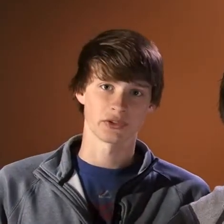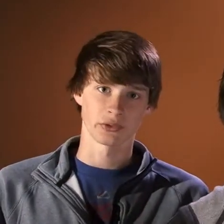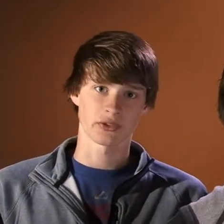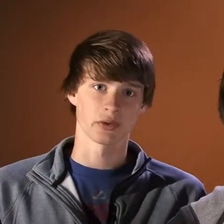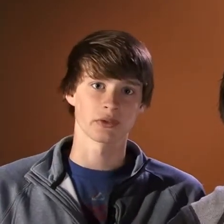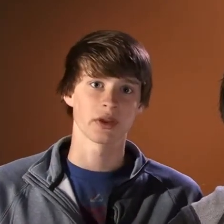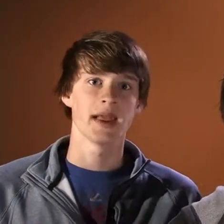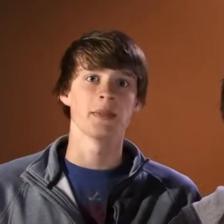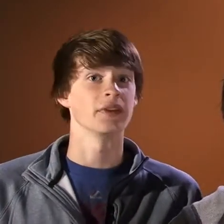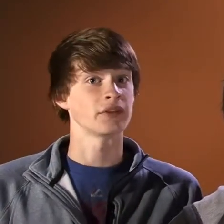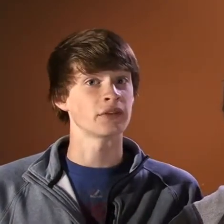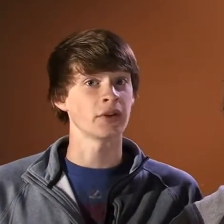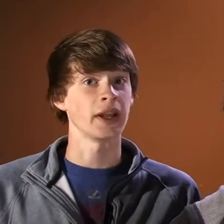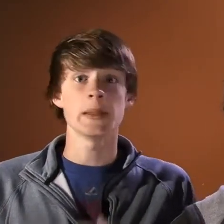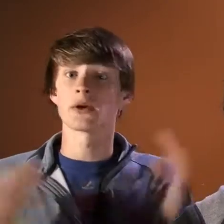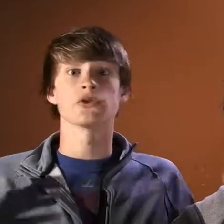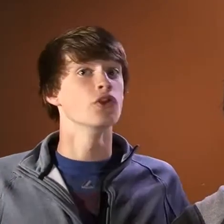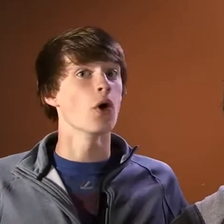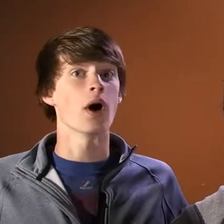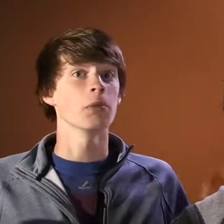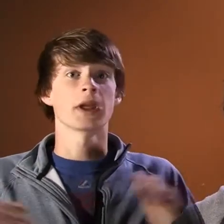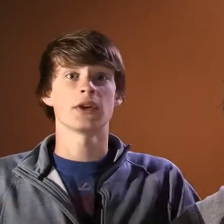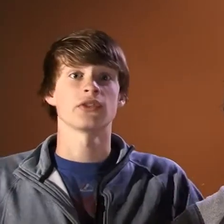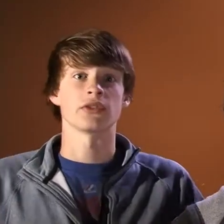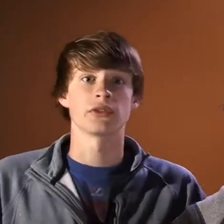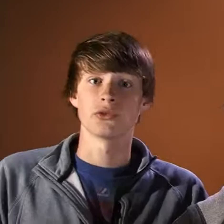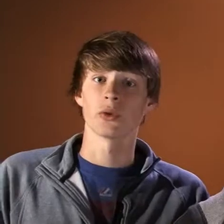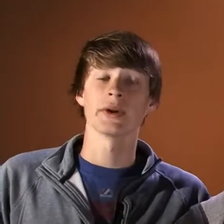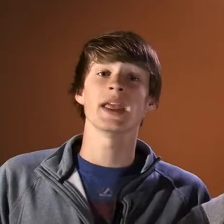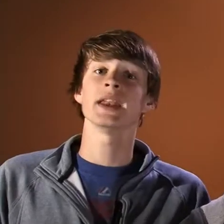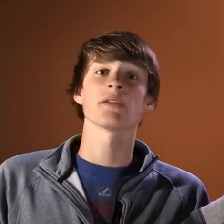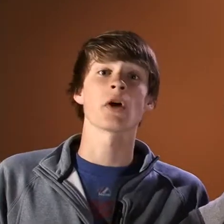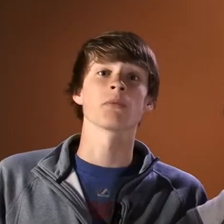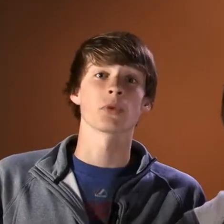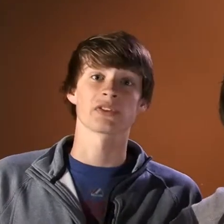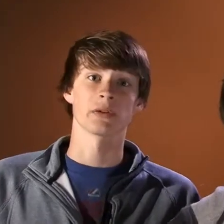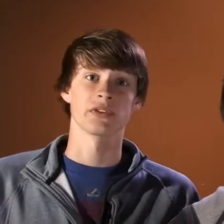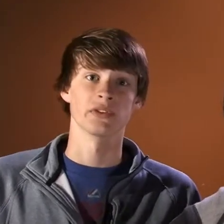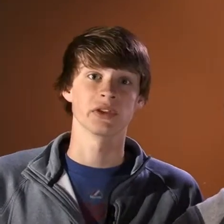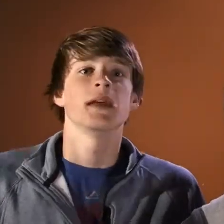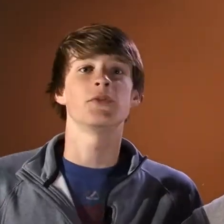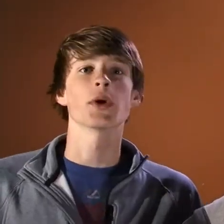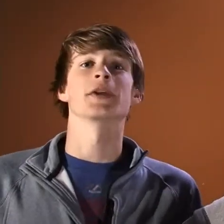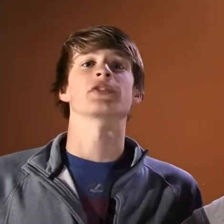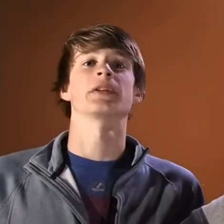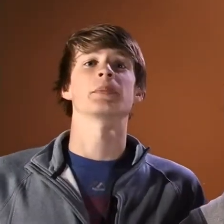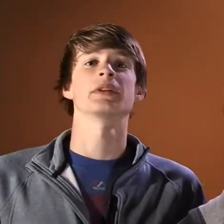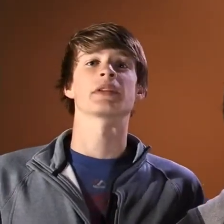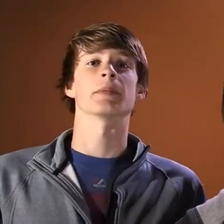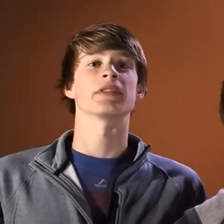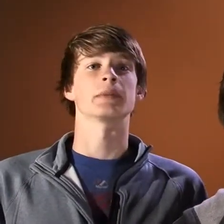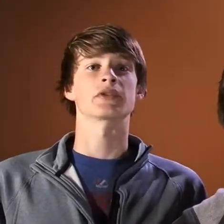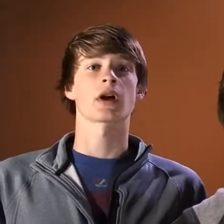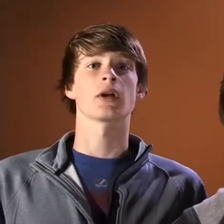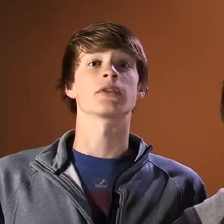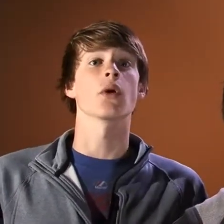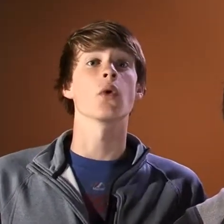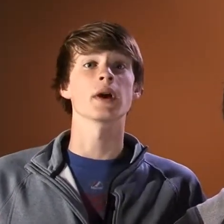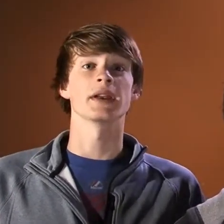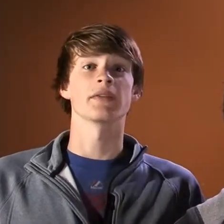vocational skills. The test is free and there is no obligations to join any of the Armed Force Services. If you are interested, please come and see Mr. Collins or any of the